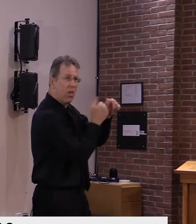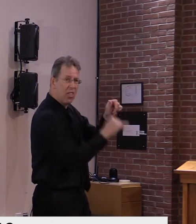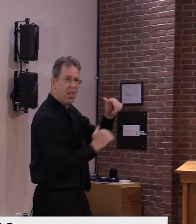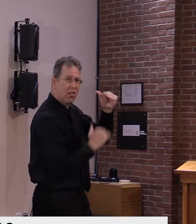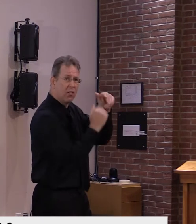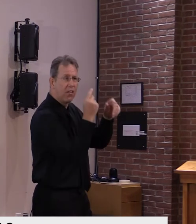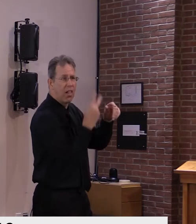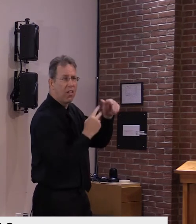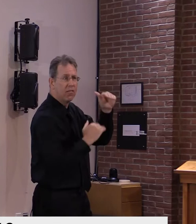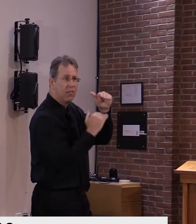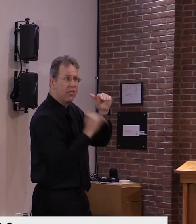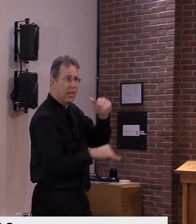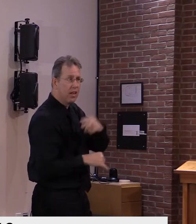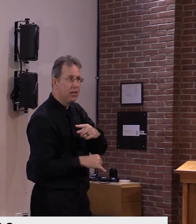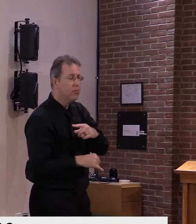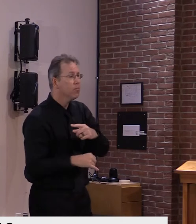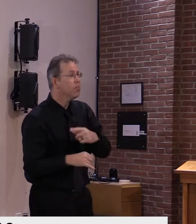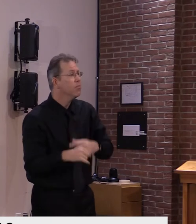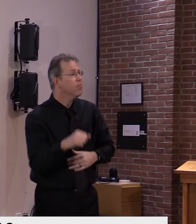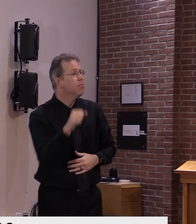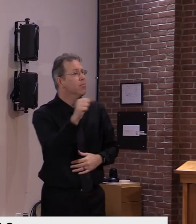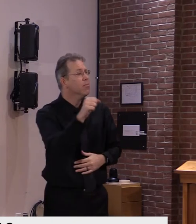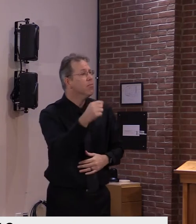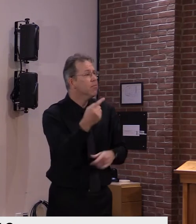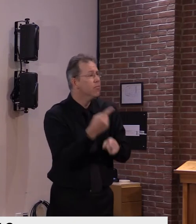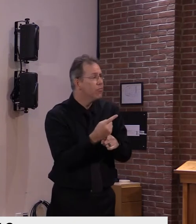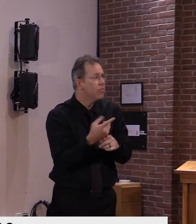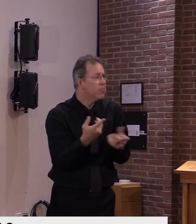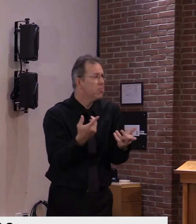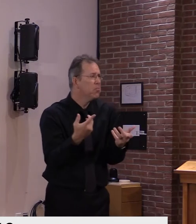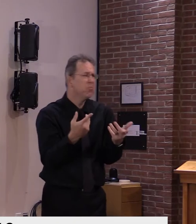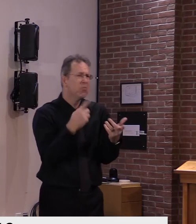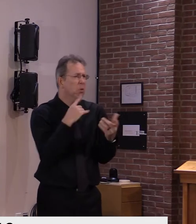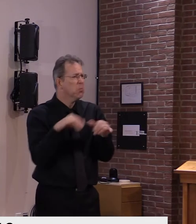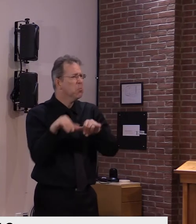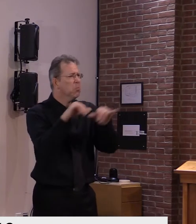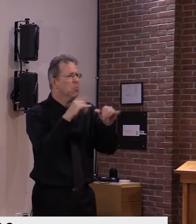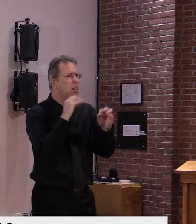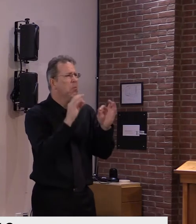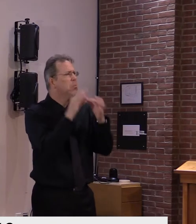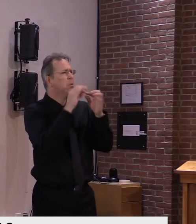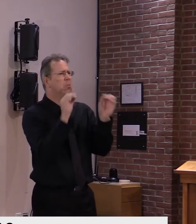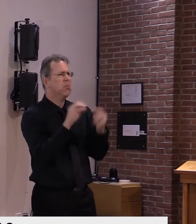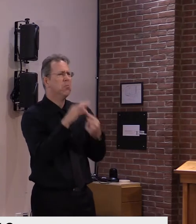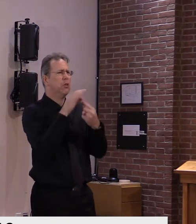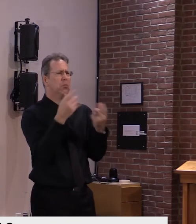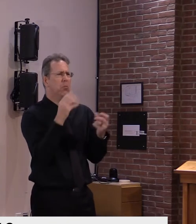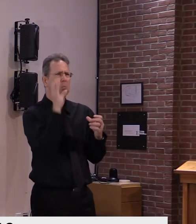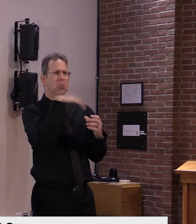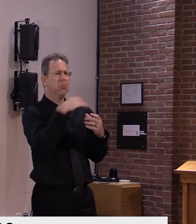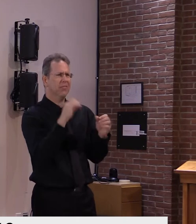sector. Okay, thank you. Second question is, I understand,